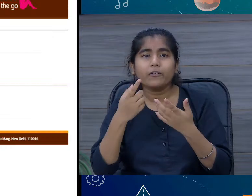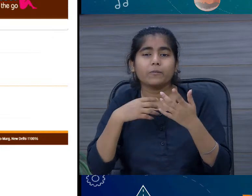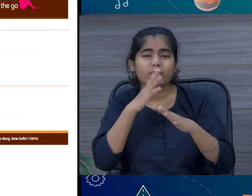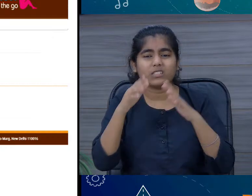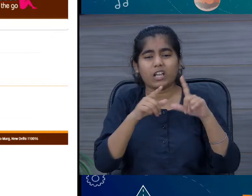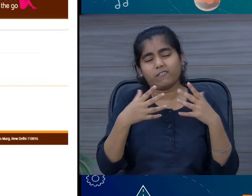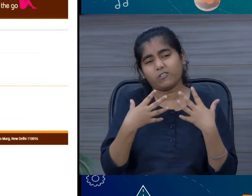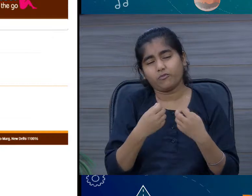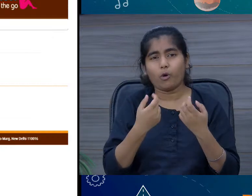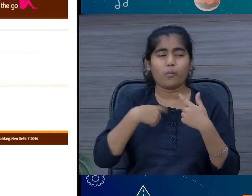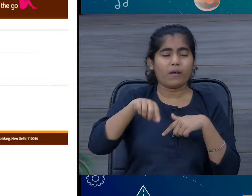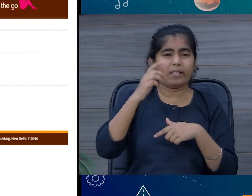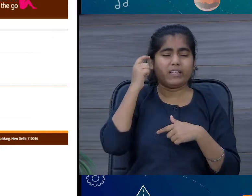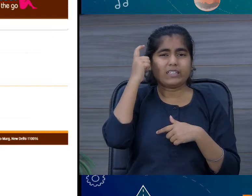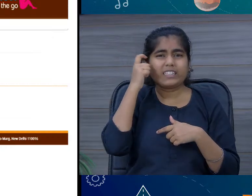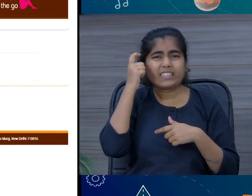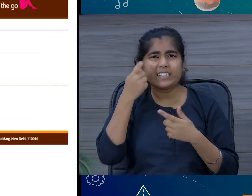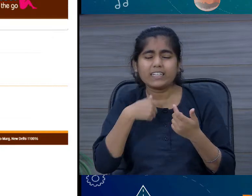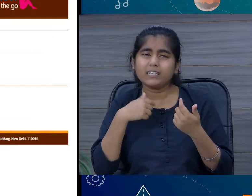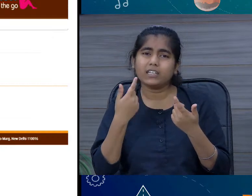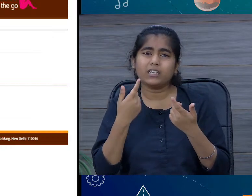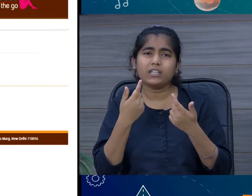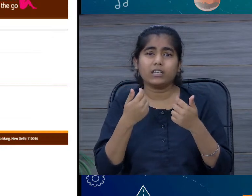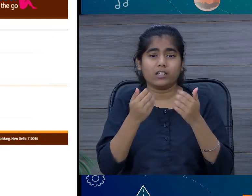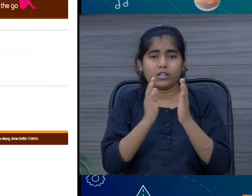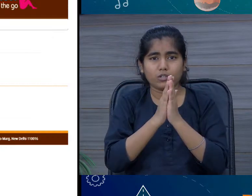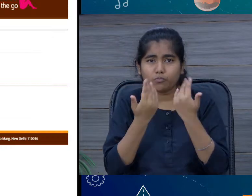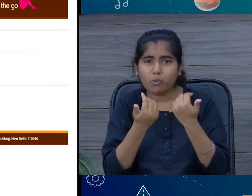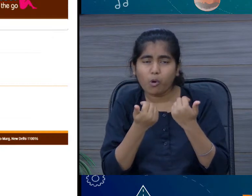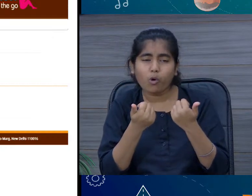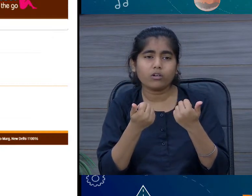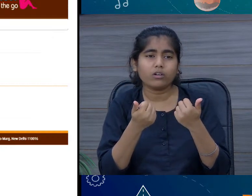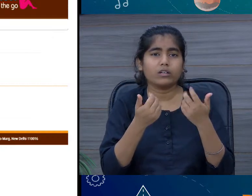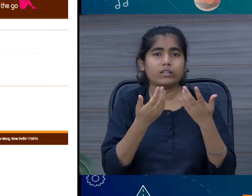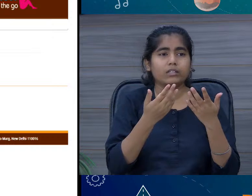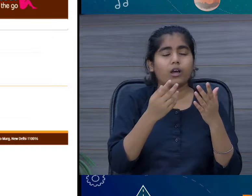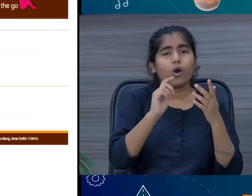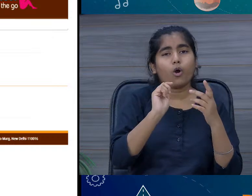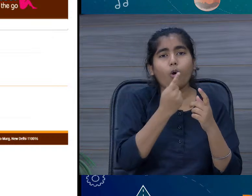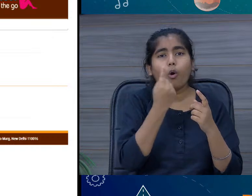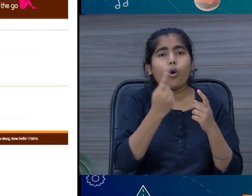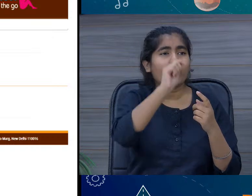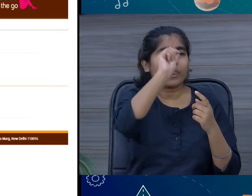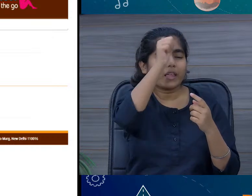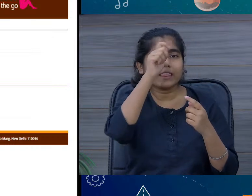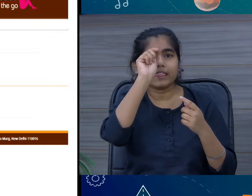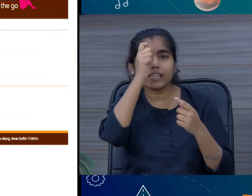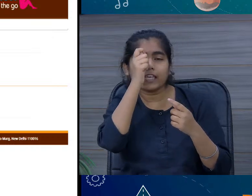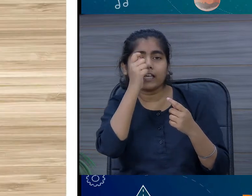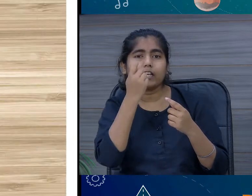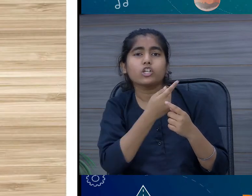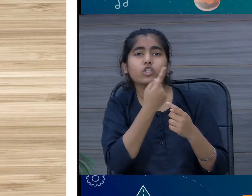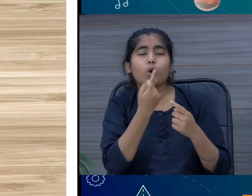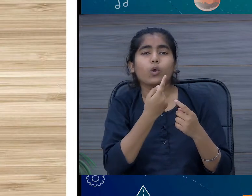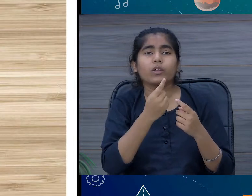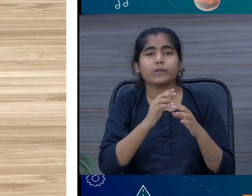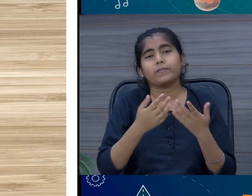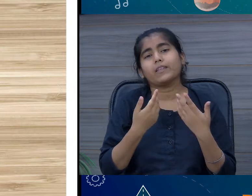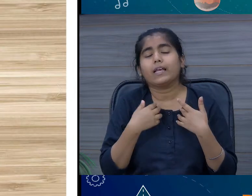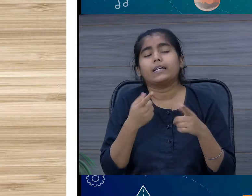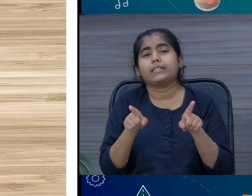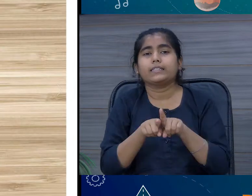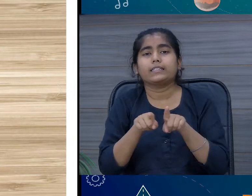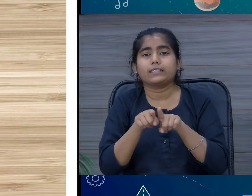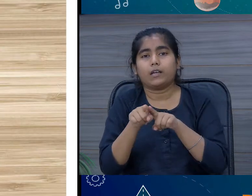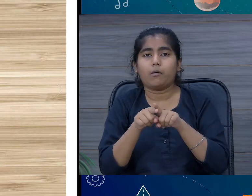they might be thinking that this book is available only in English and Hindi. Let me click on any of the languages and